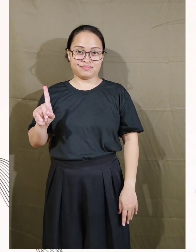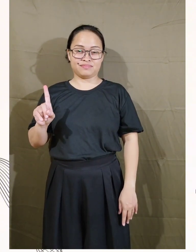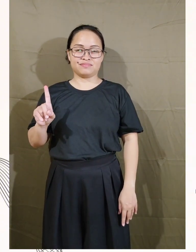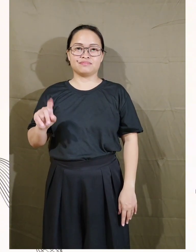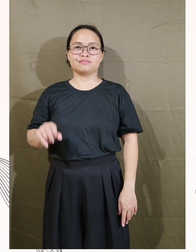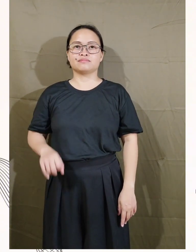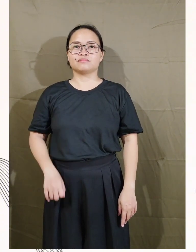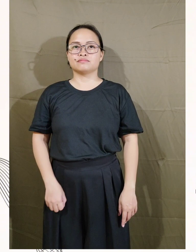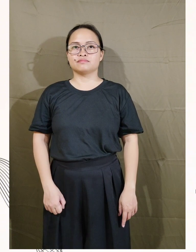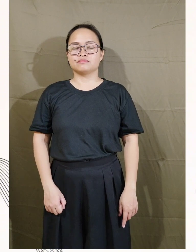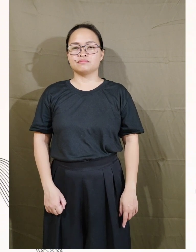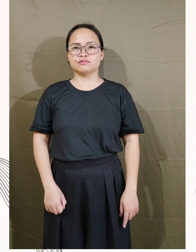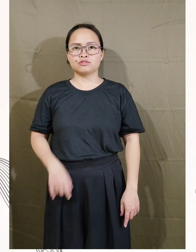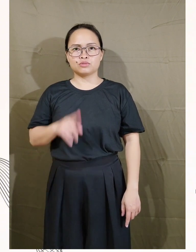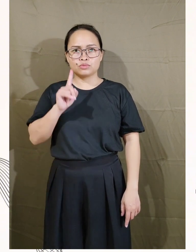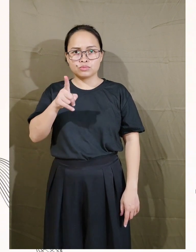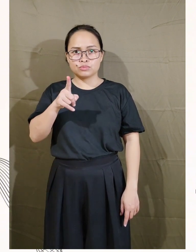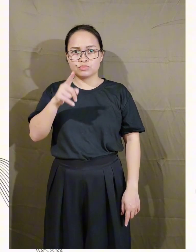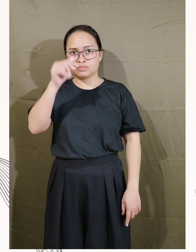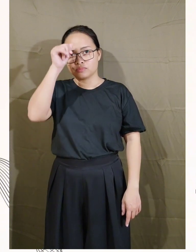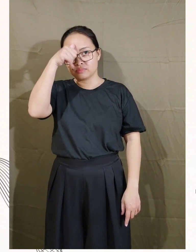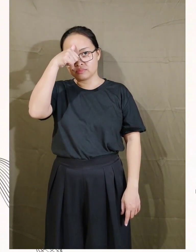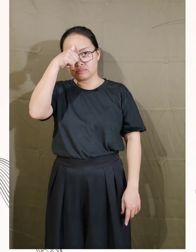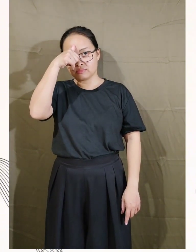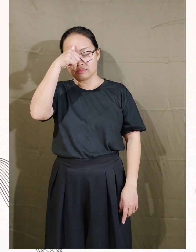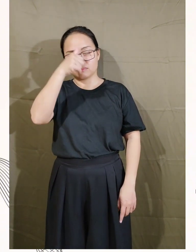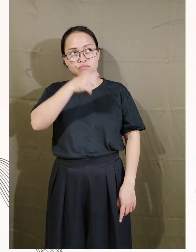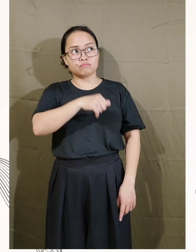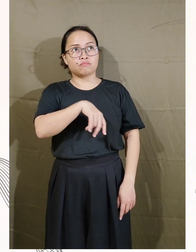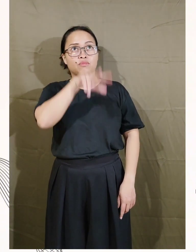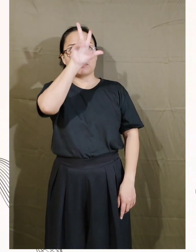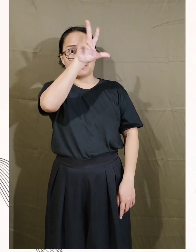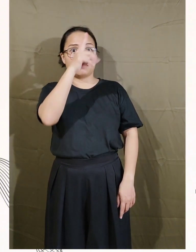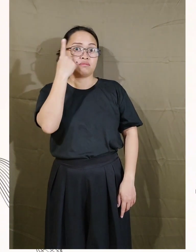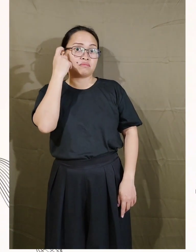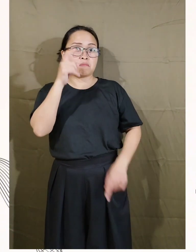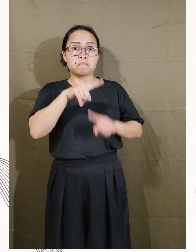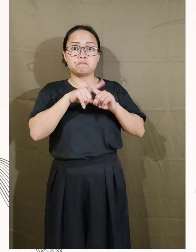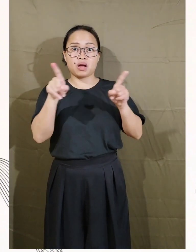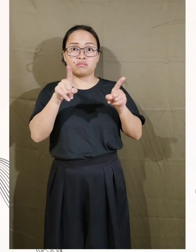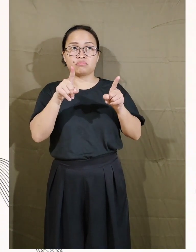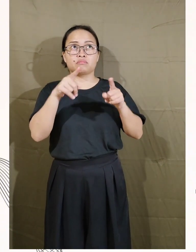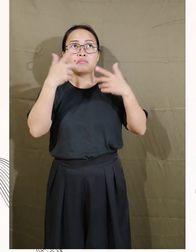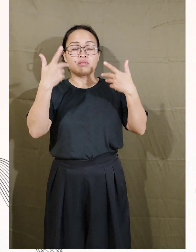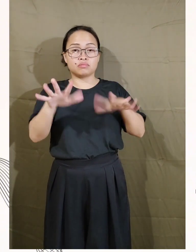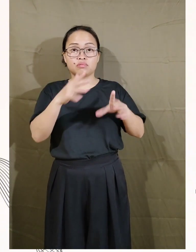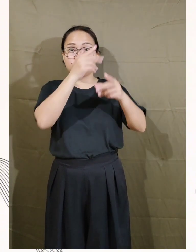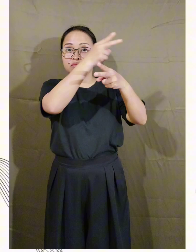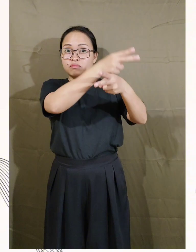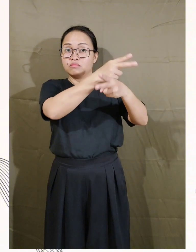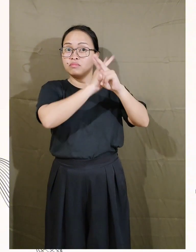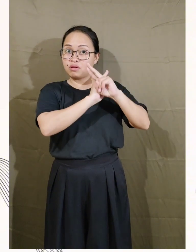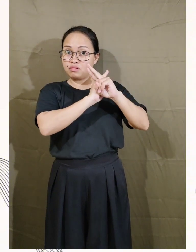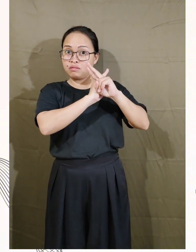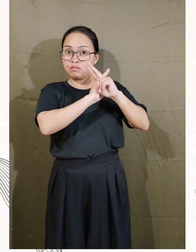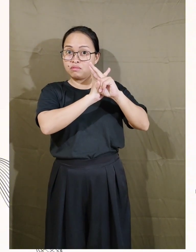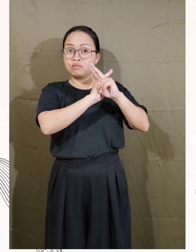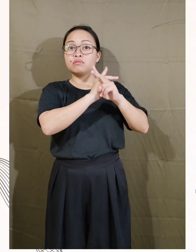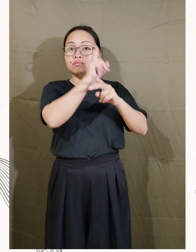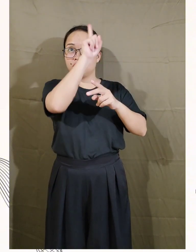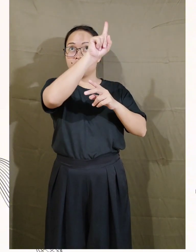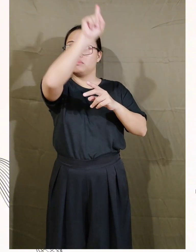Now as what you notice, it should have been 3, but since earlier we borrowed 1 10 for 10 ones,